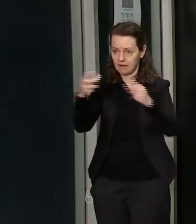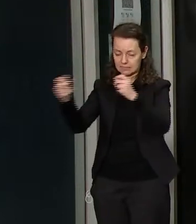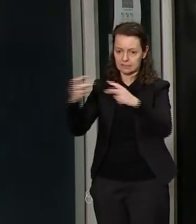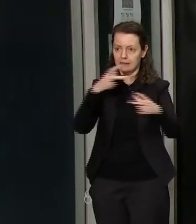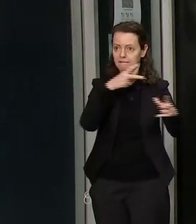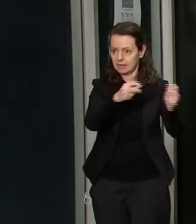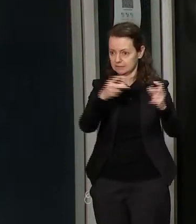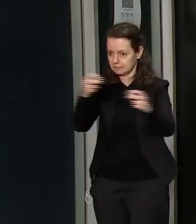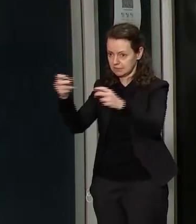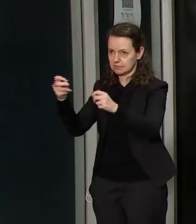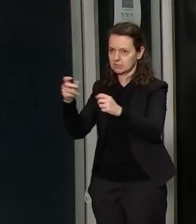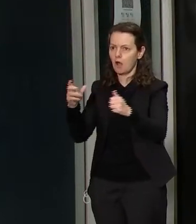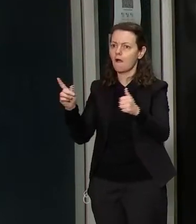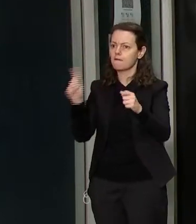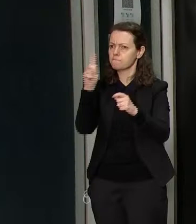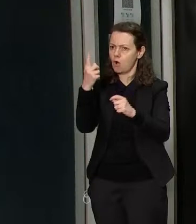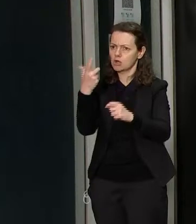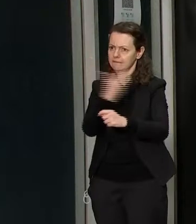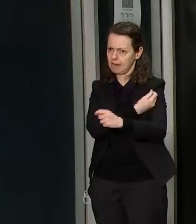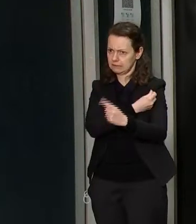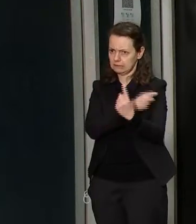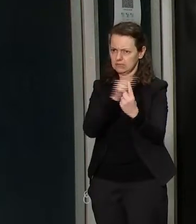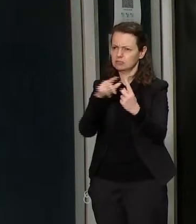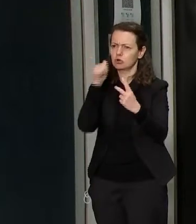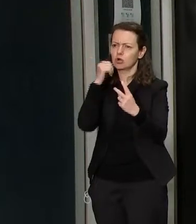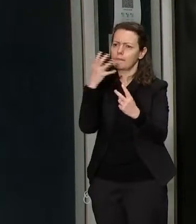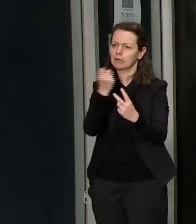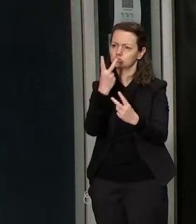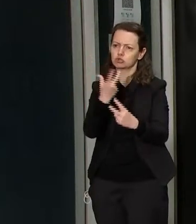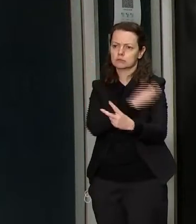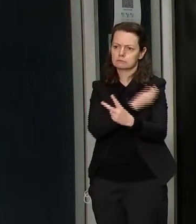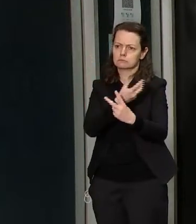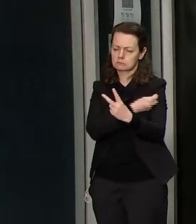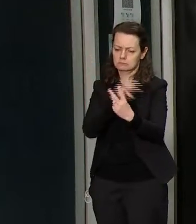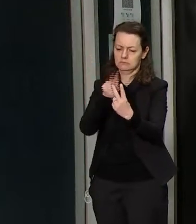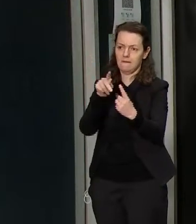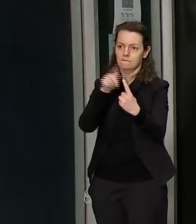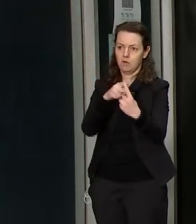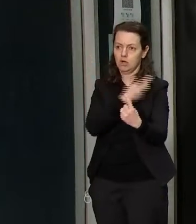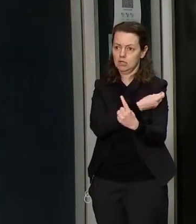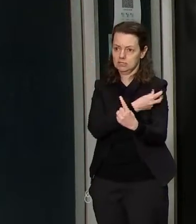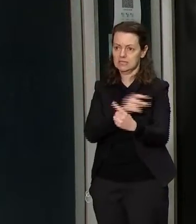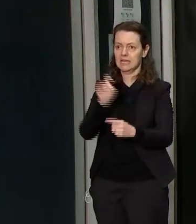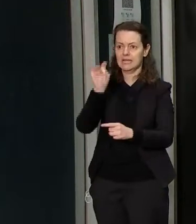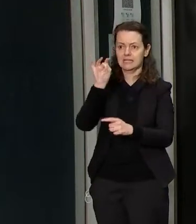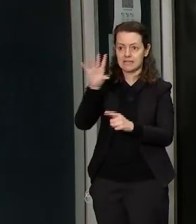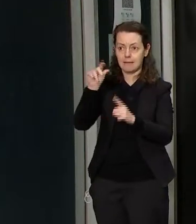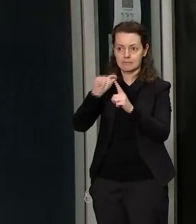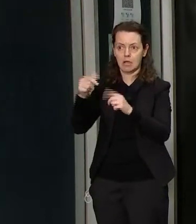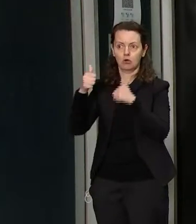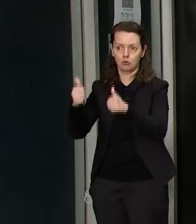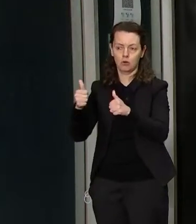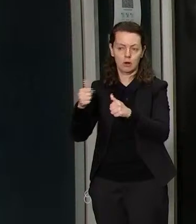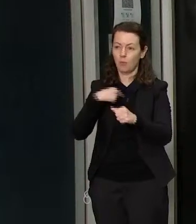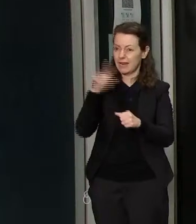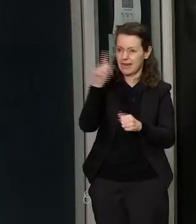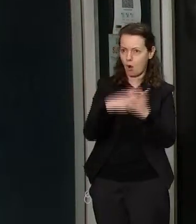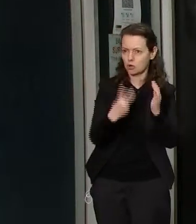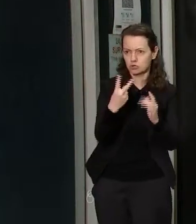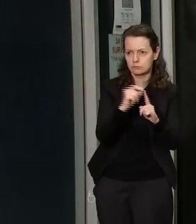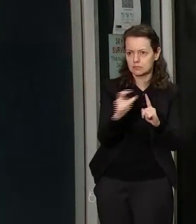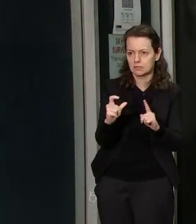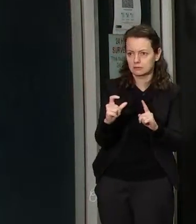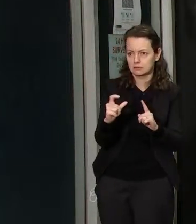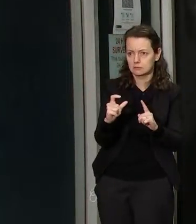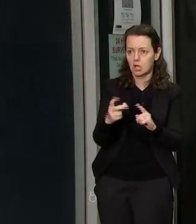at the very least with the first dose of the vaccine, 10% is better than our current 2 to 3% of our population. 20% is